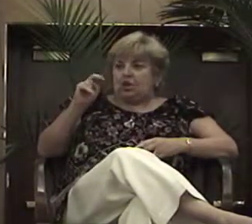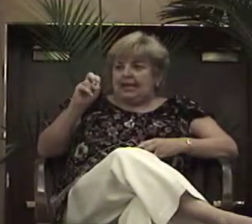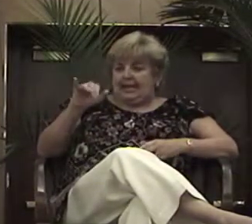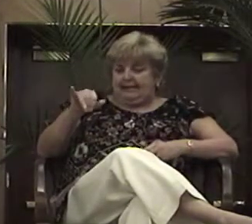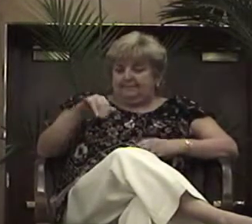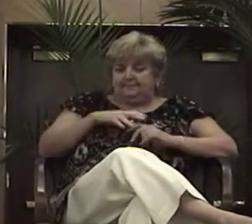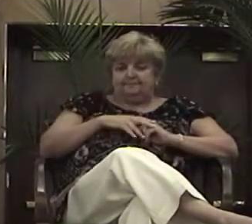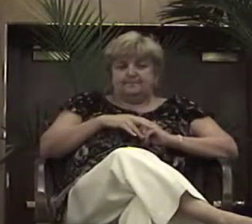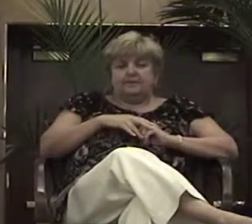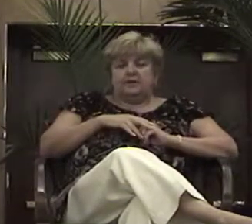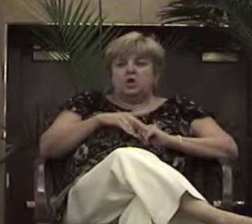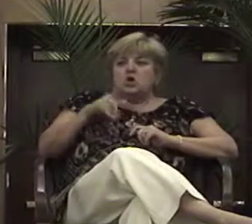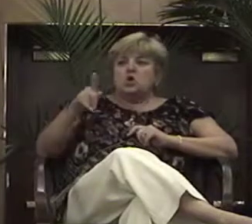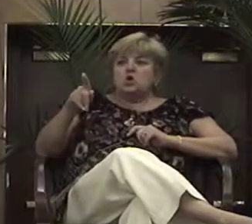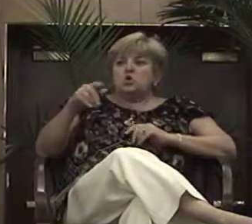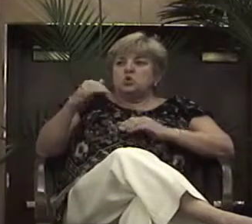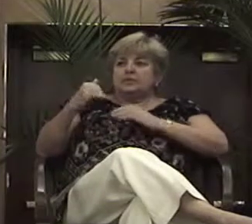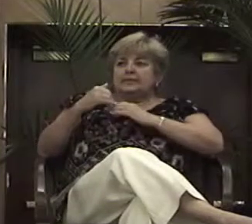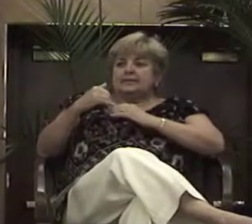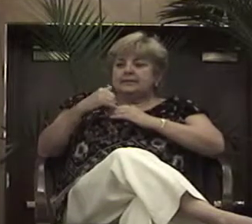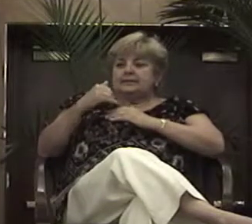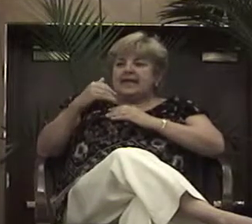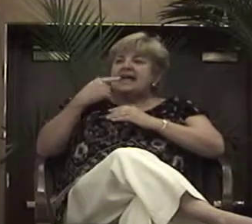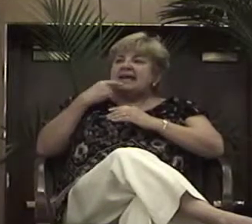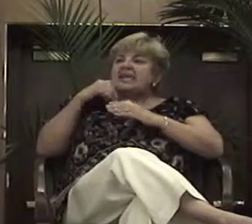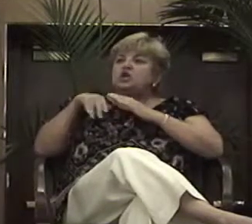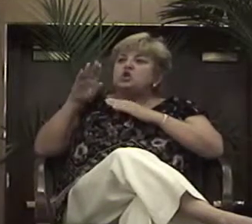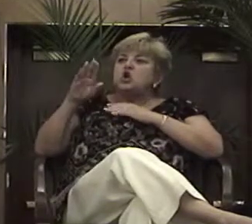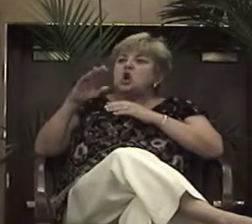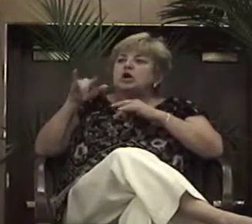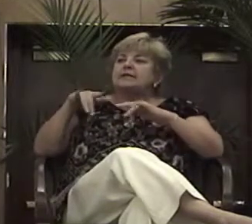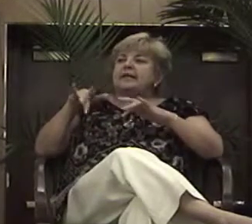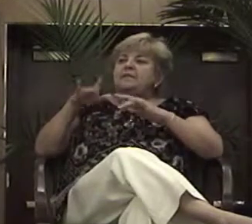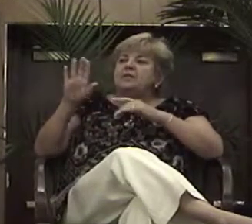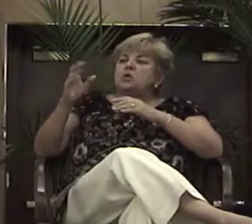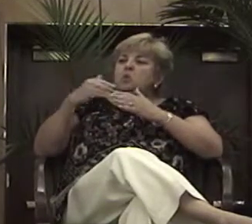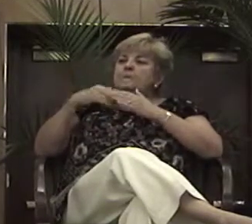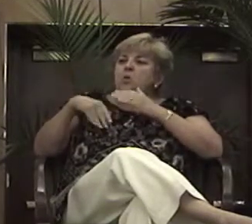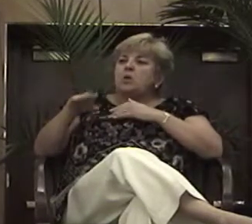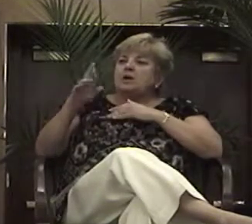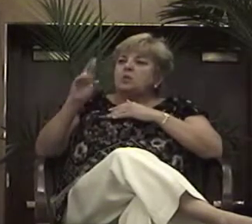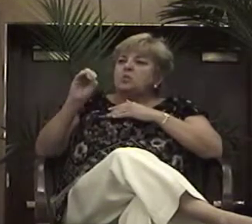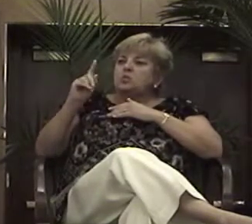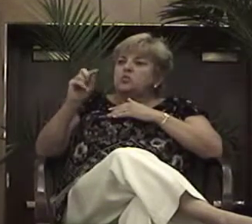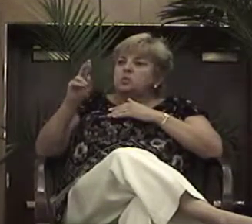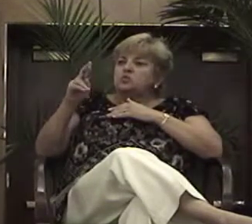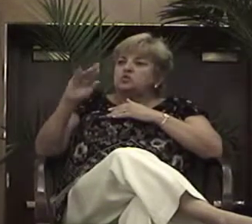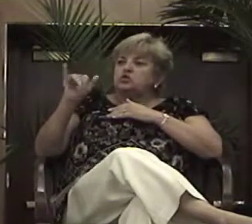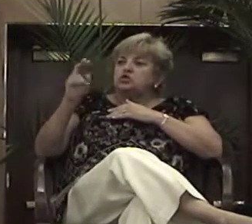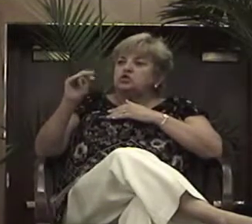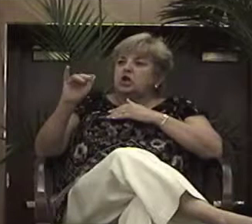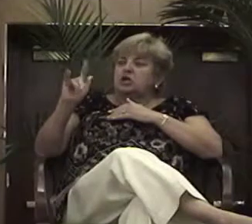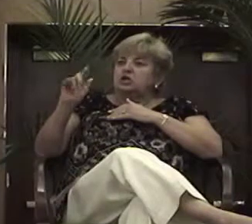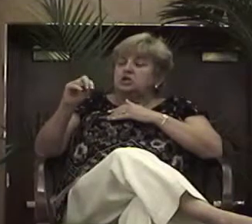He said, you said in your tape you were born in a little railroad town called Roostic Junction. I said, yes. He said, did you know Fred